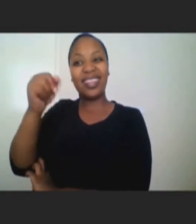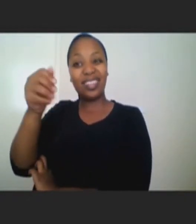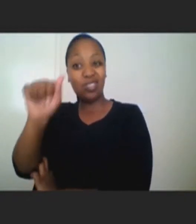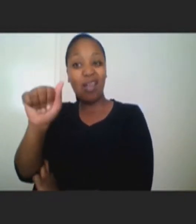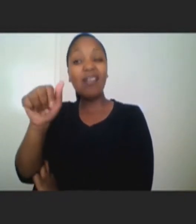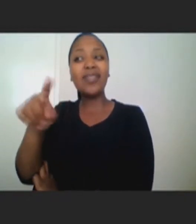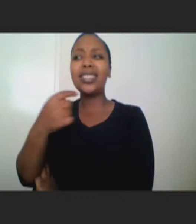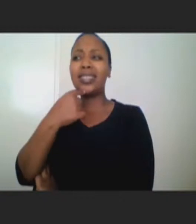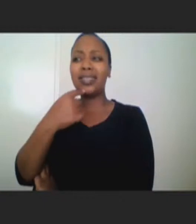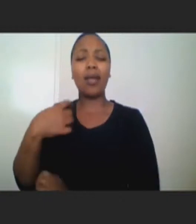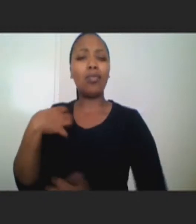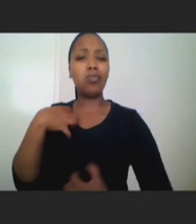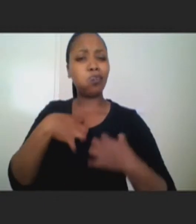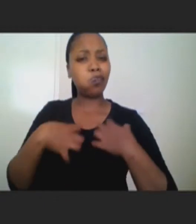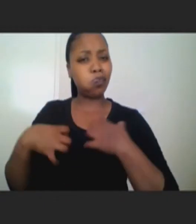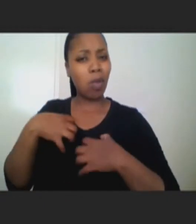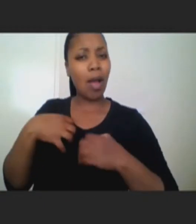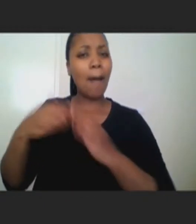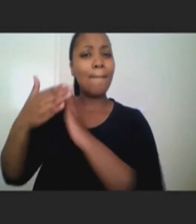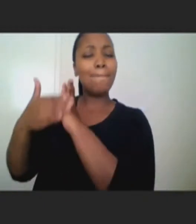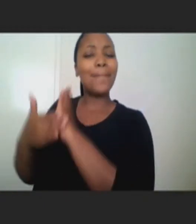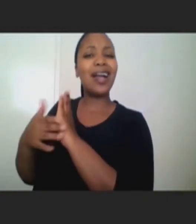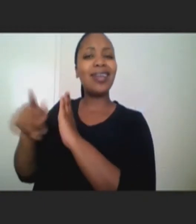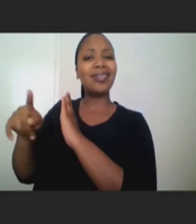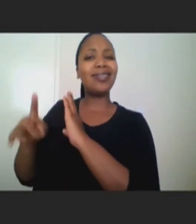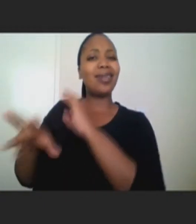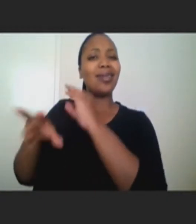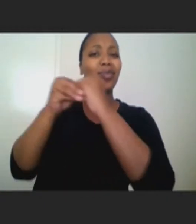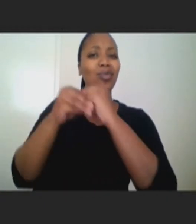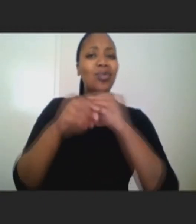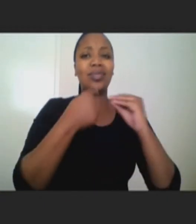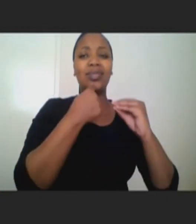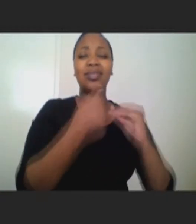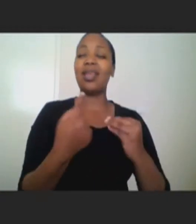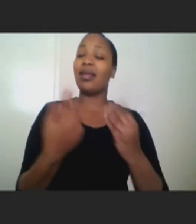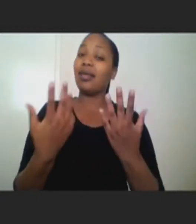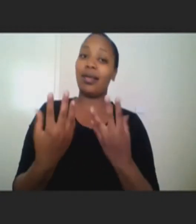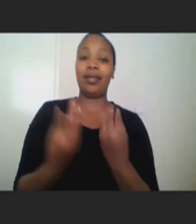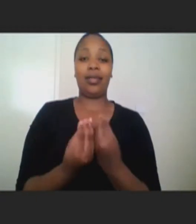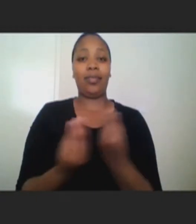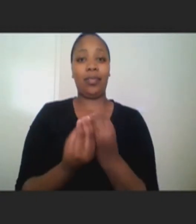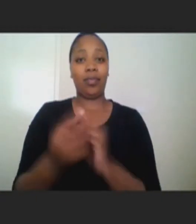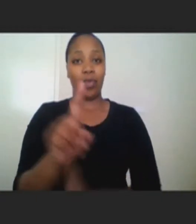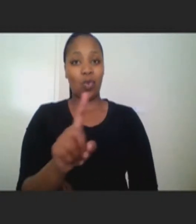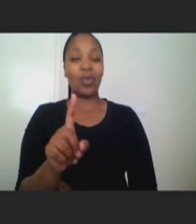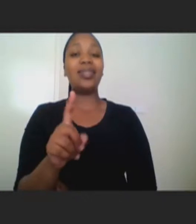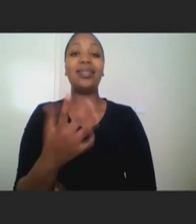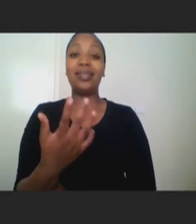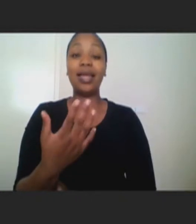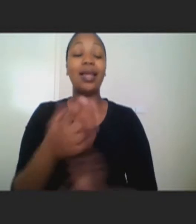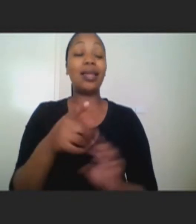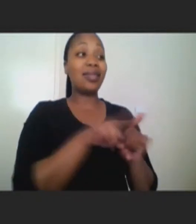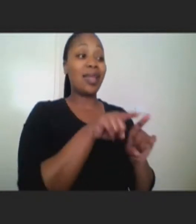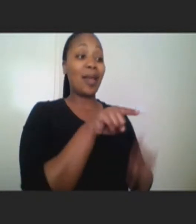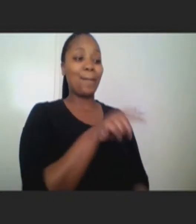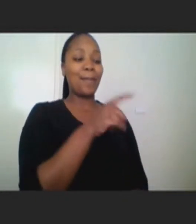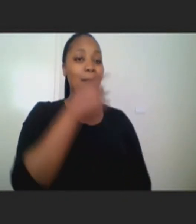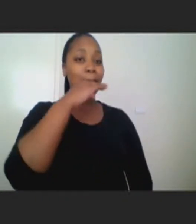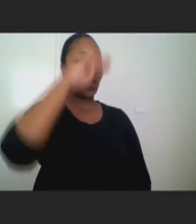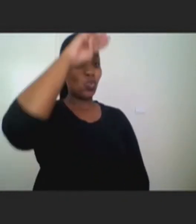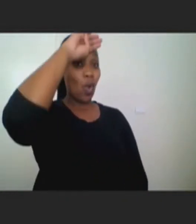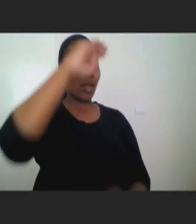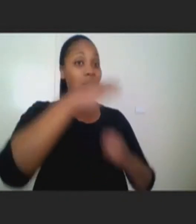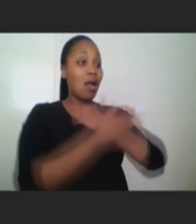emotional part there where she's mentioning a statement that in fact, Botswana wanted to